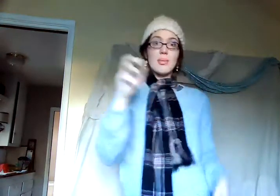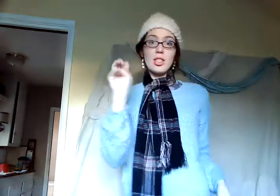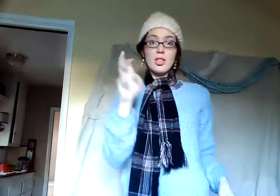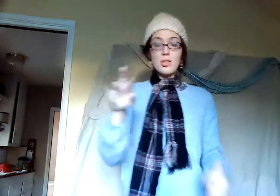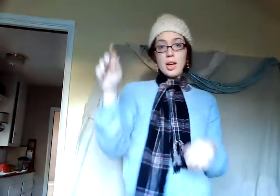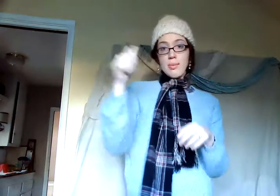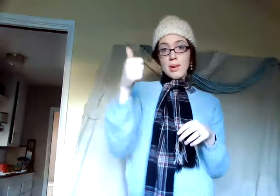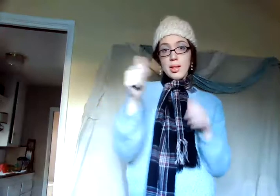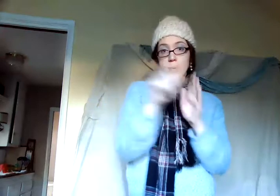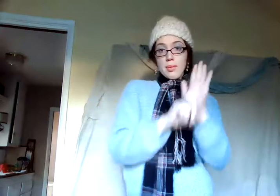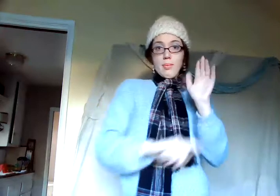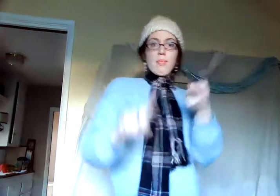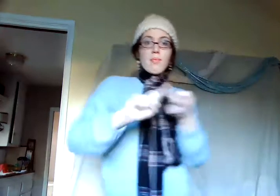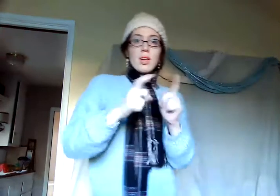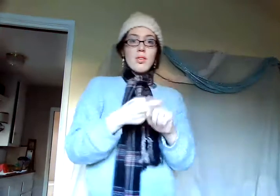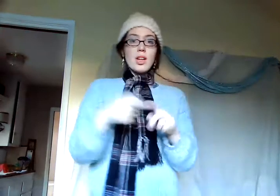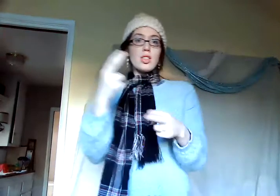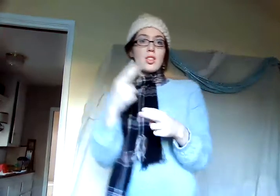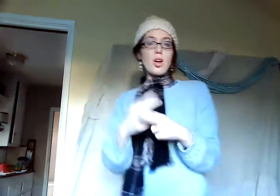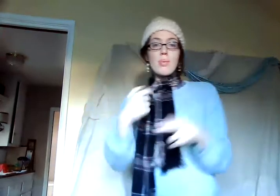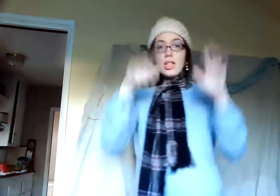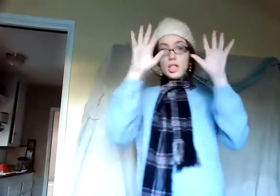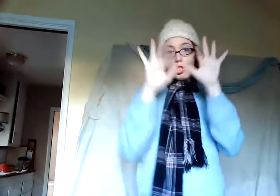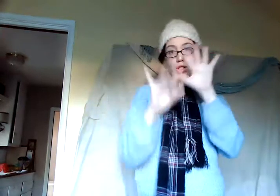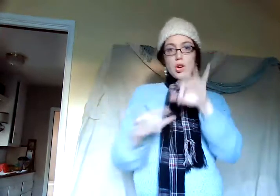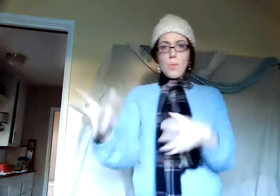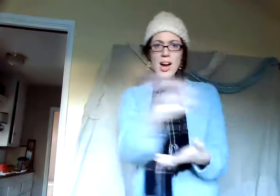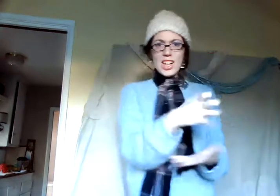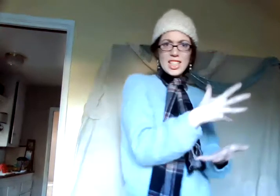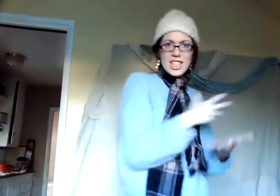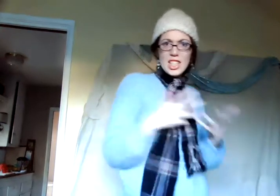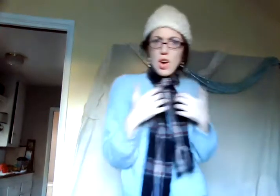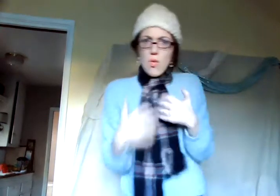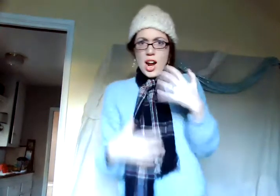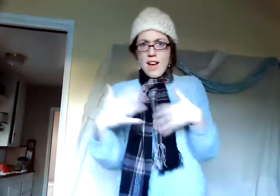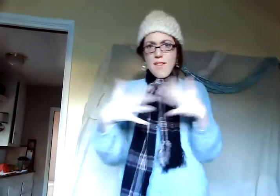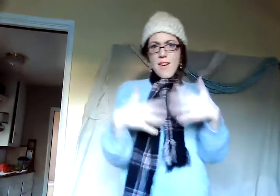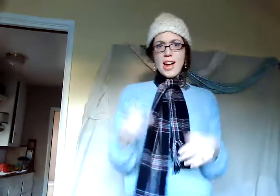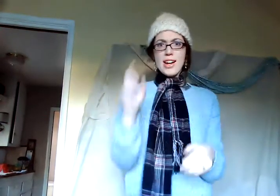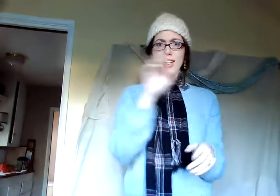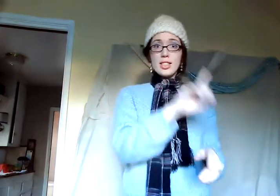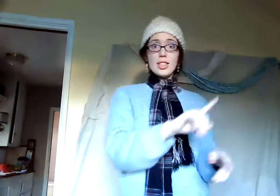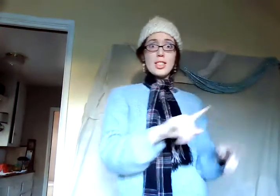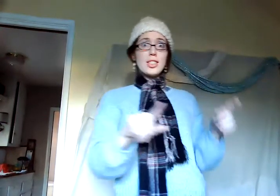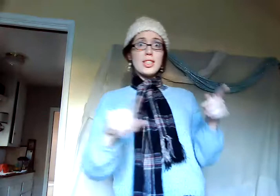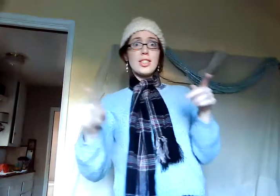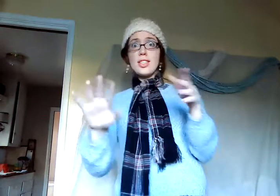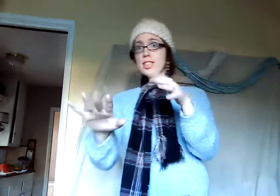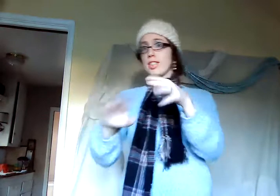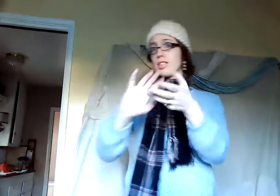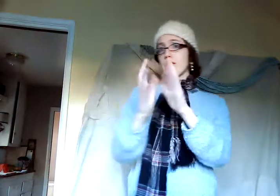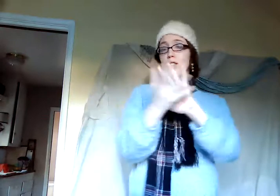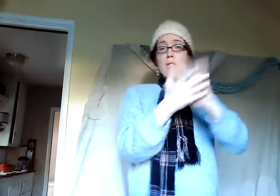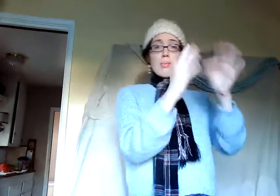Mr. Tendaloo friends call me snow miser whatever I touch turns to snow in my